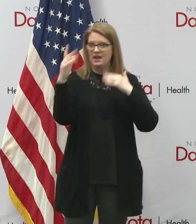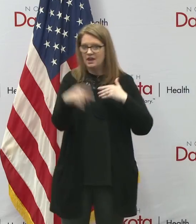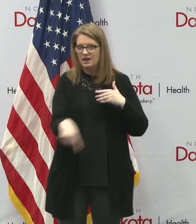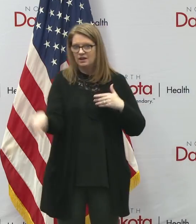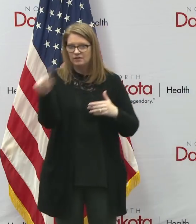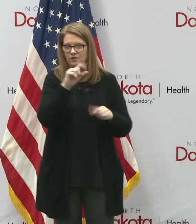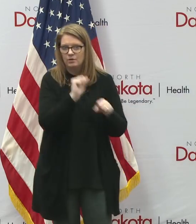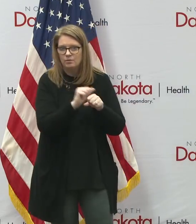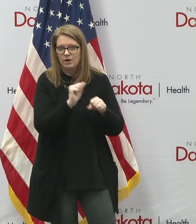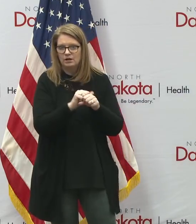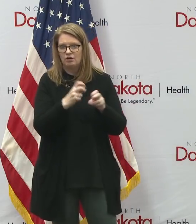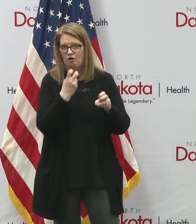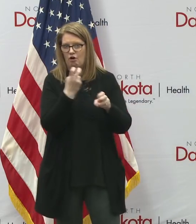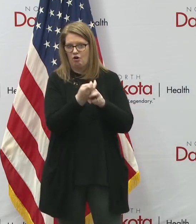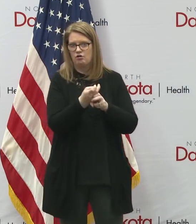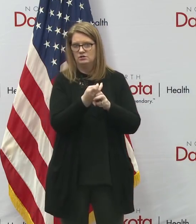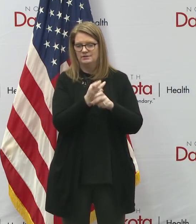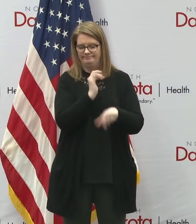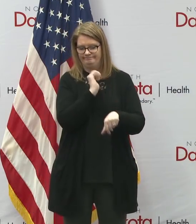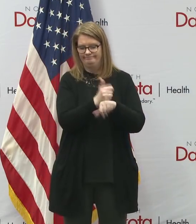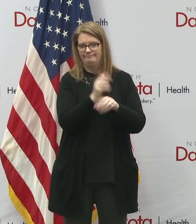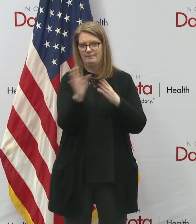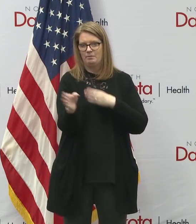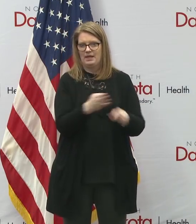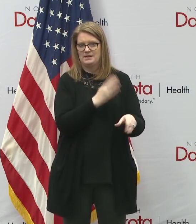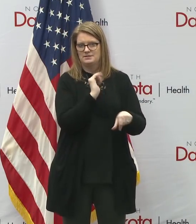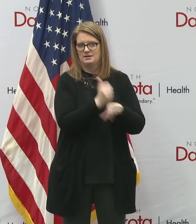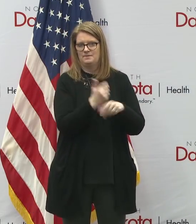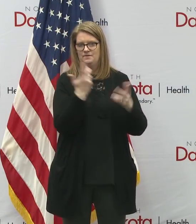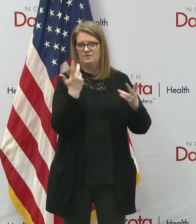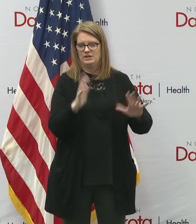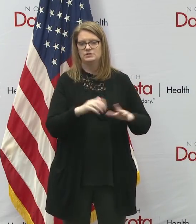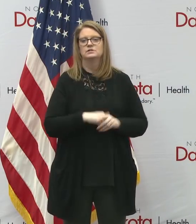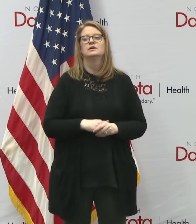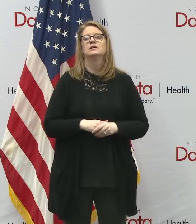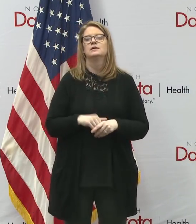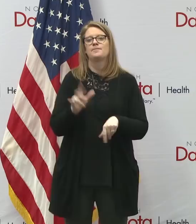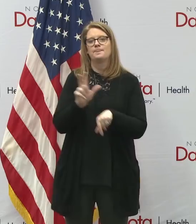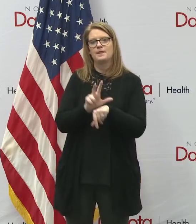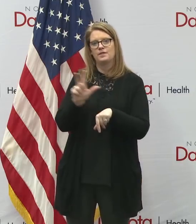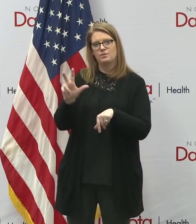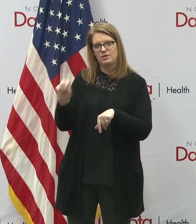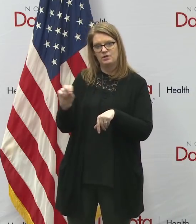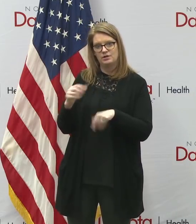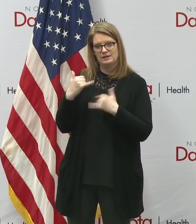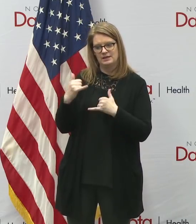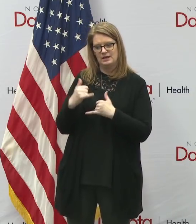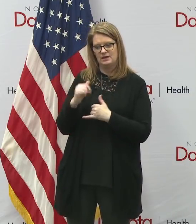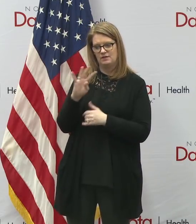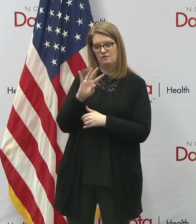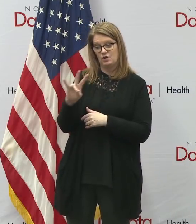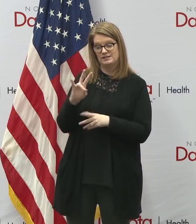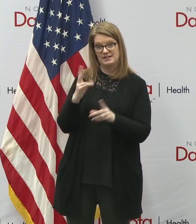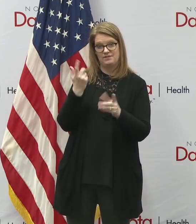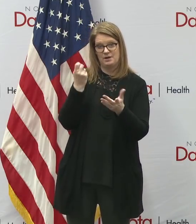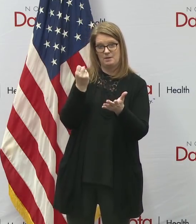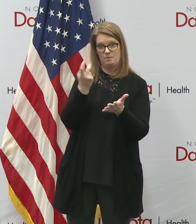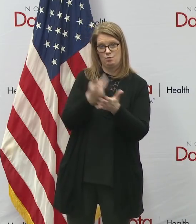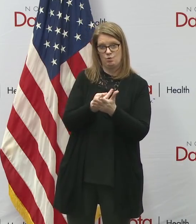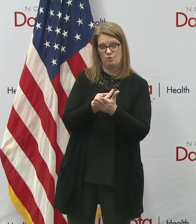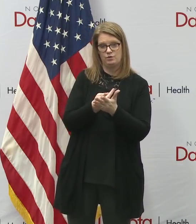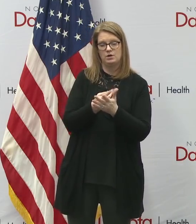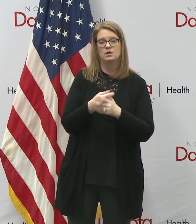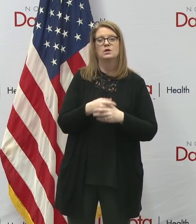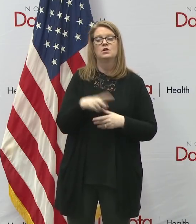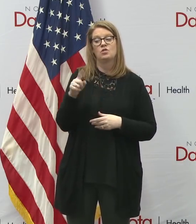hard in the past weeks to get those plans in. As of about 3:30 today, 47 of those had already been approved.